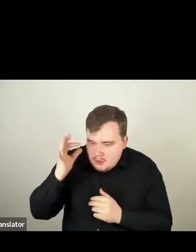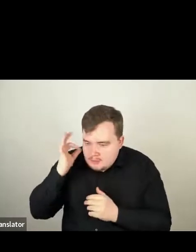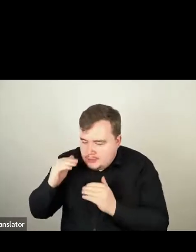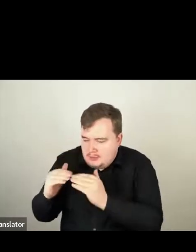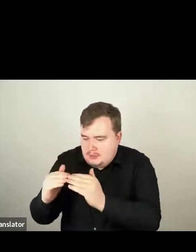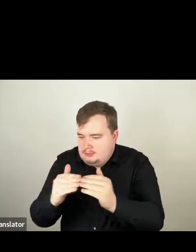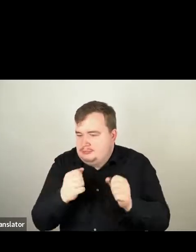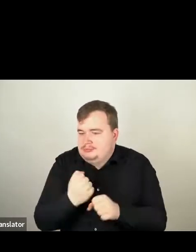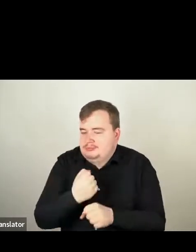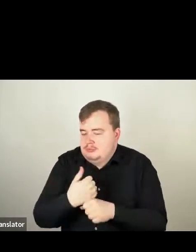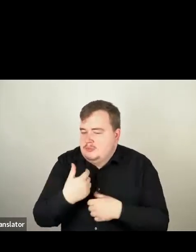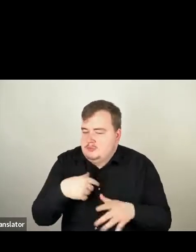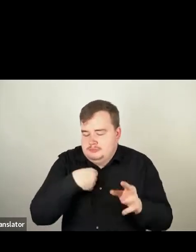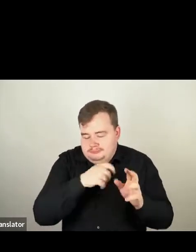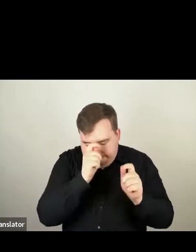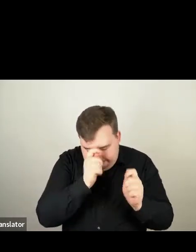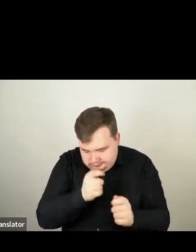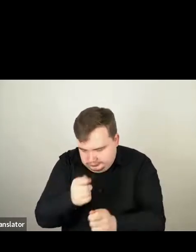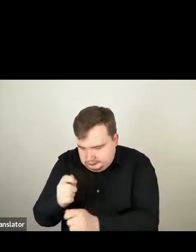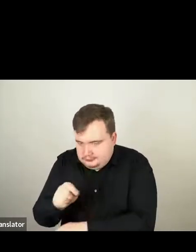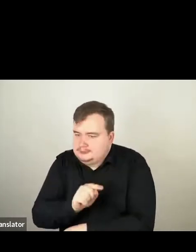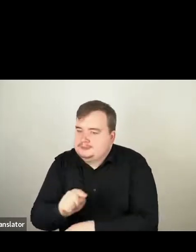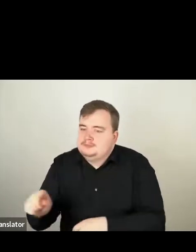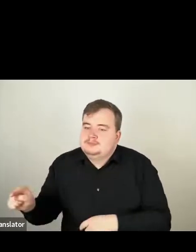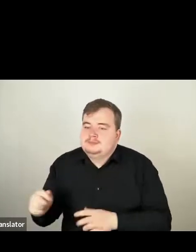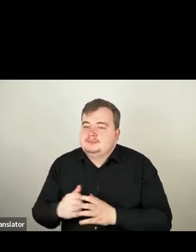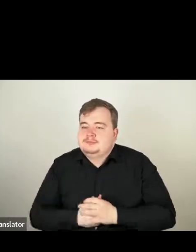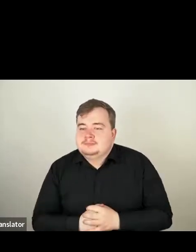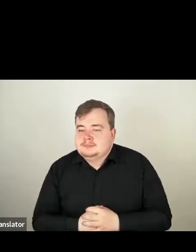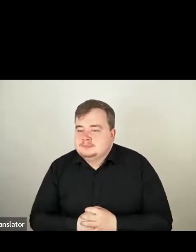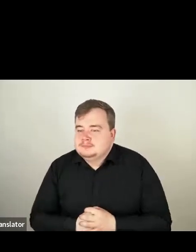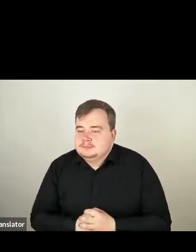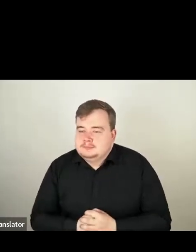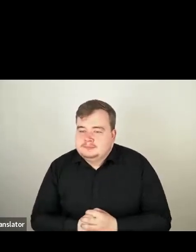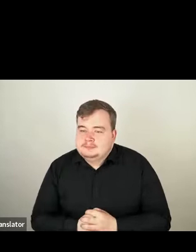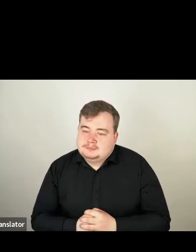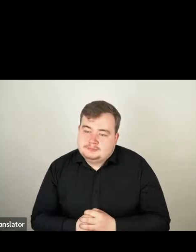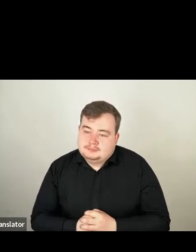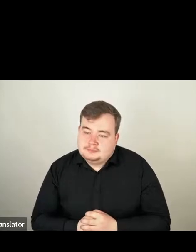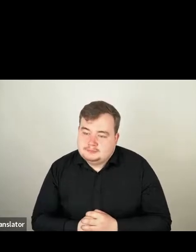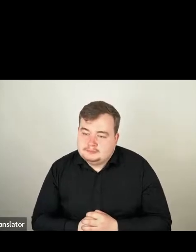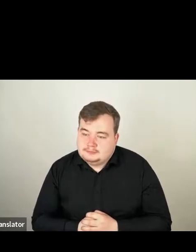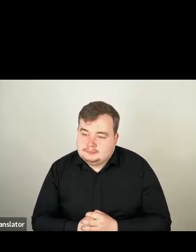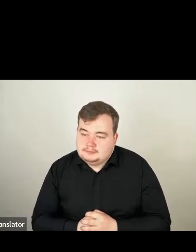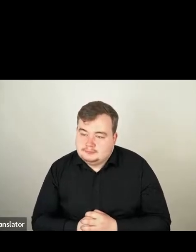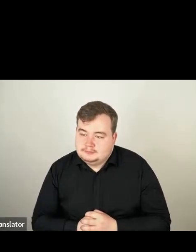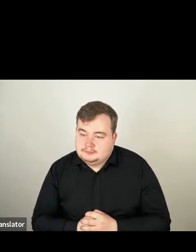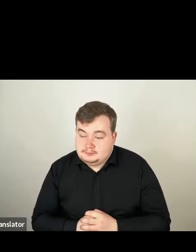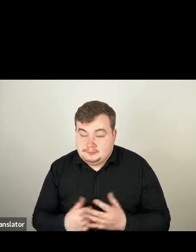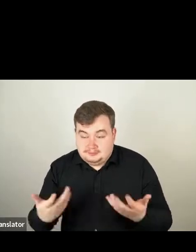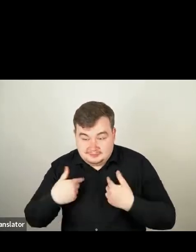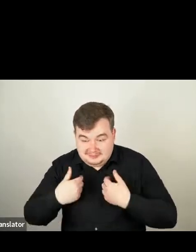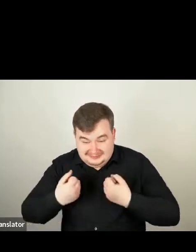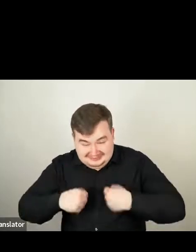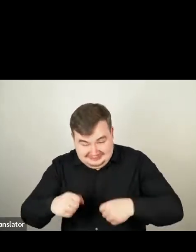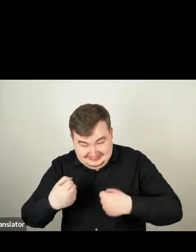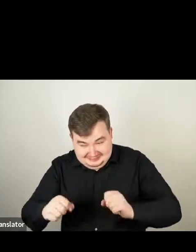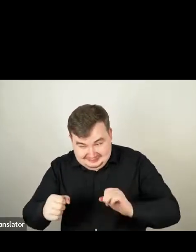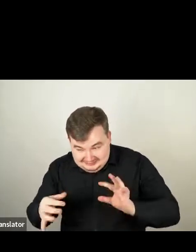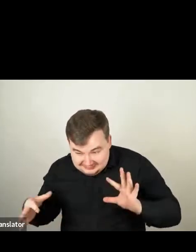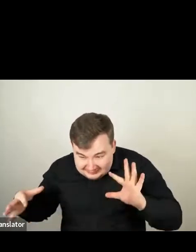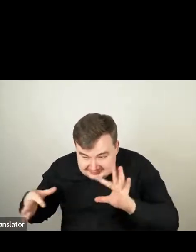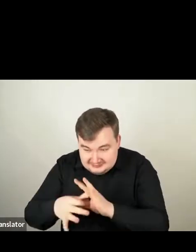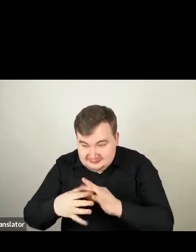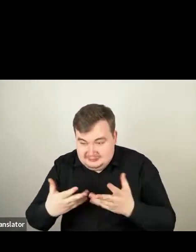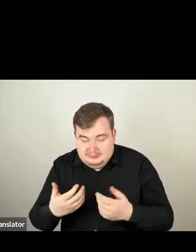approach, encompassing the meaningful engagement of all social actors, governments, parliaments,